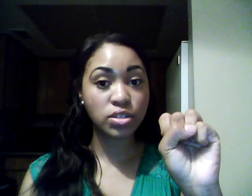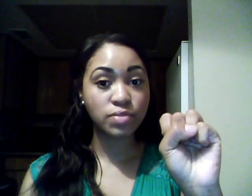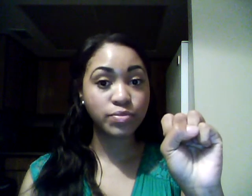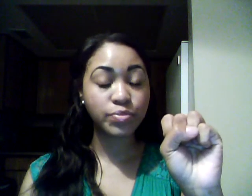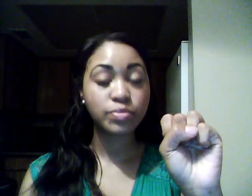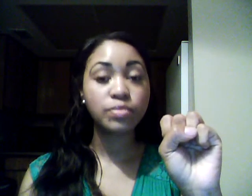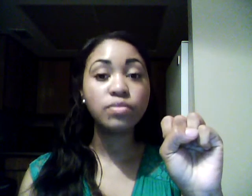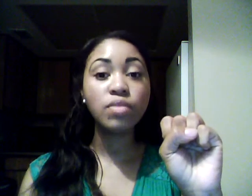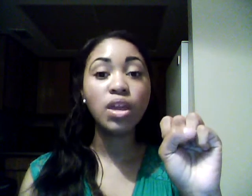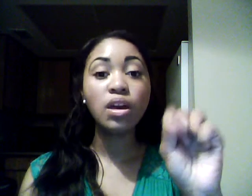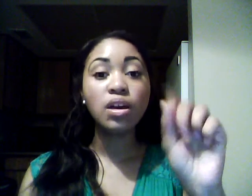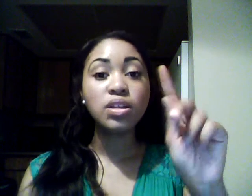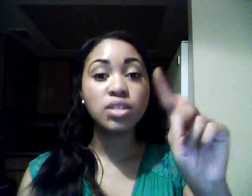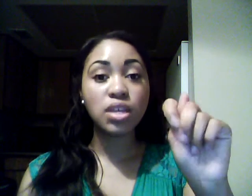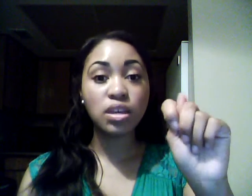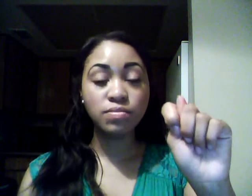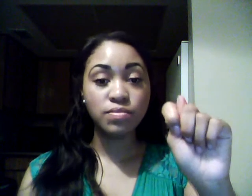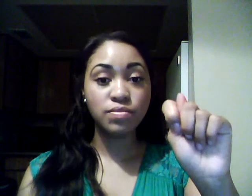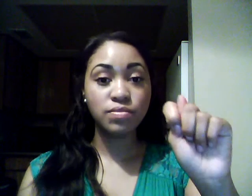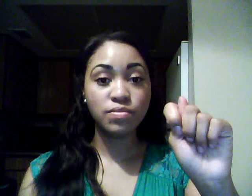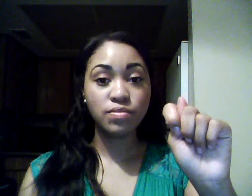fingers. T.